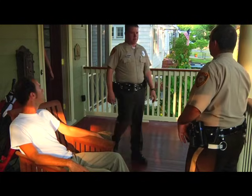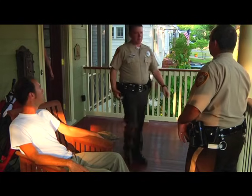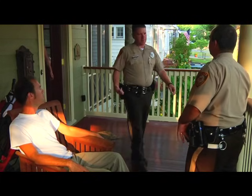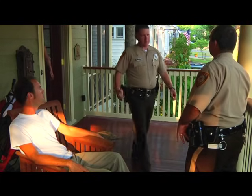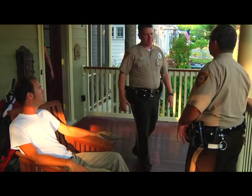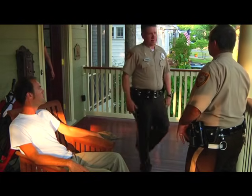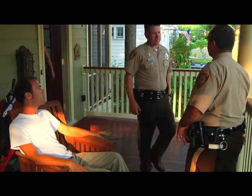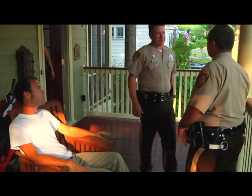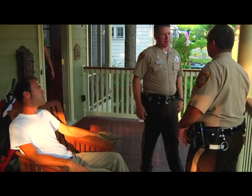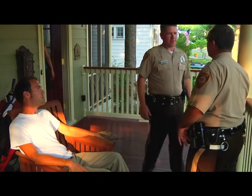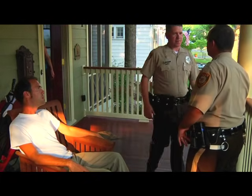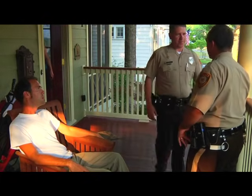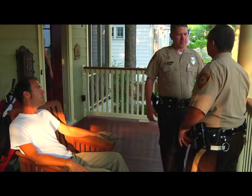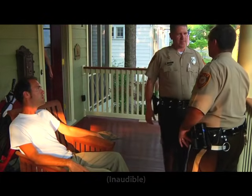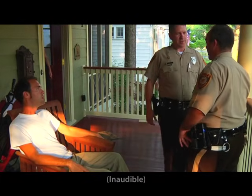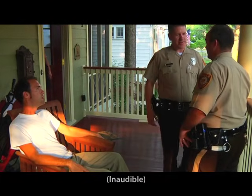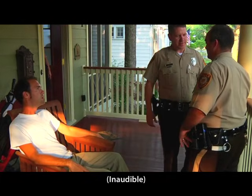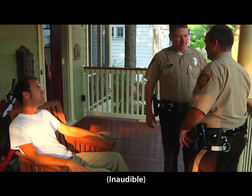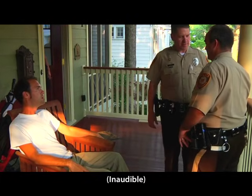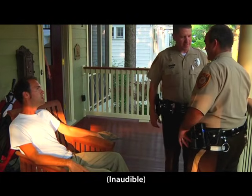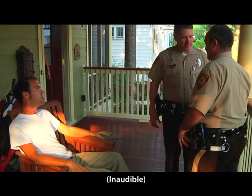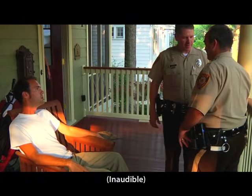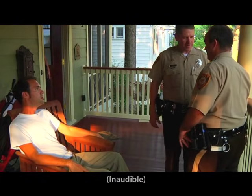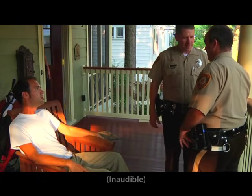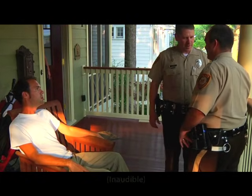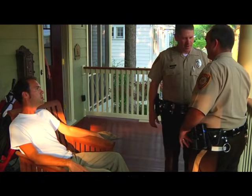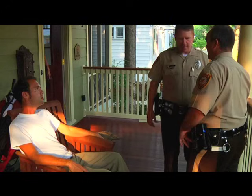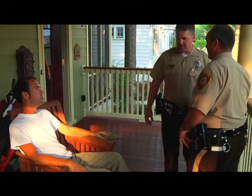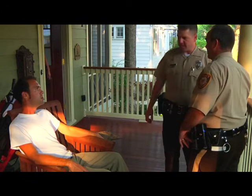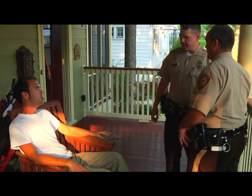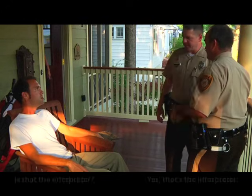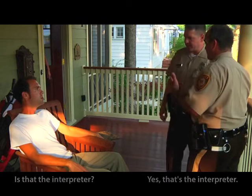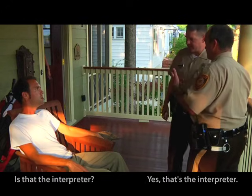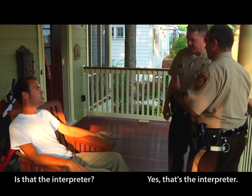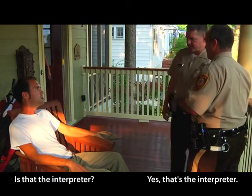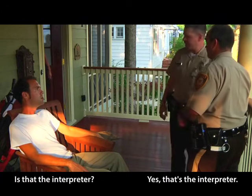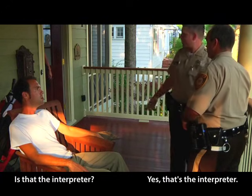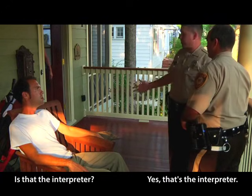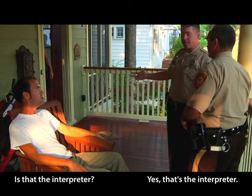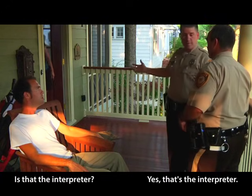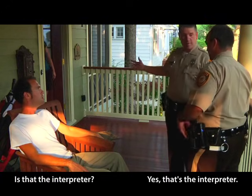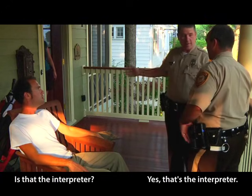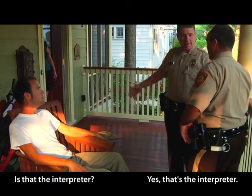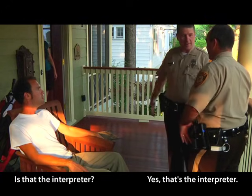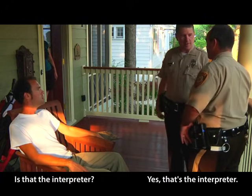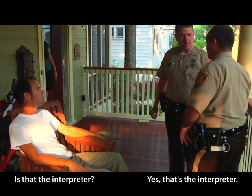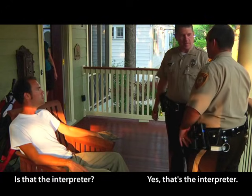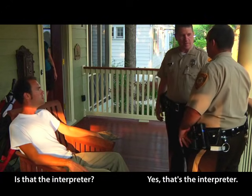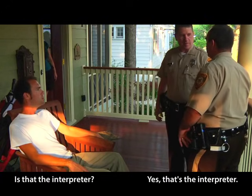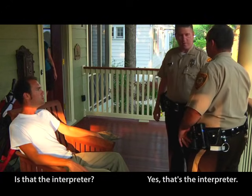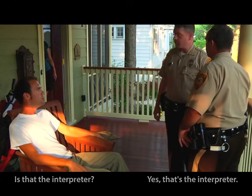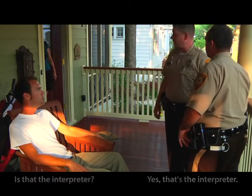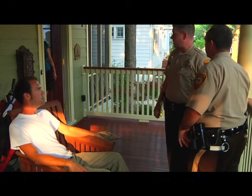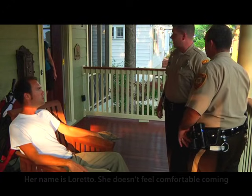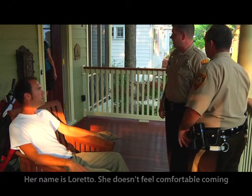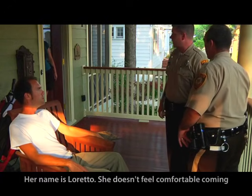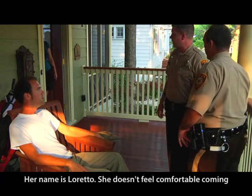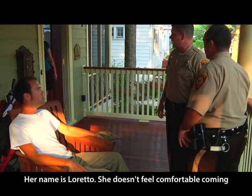He's good for it. He's gonna go. Okay. Domestic assault too. Is that the interpreter? That's the interpreter. Yeah. Okay, what's her name? Veronica.